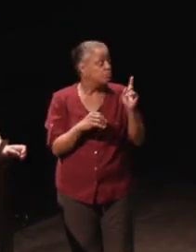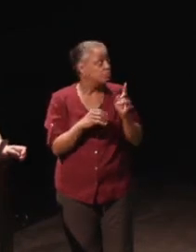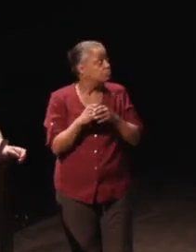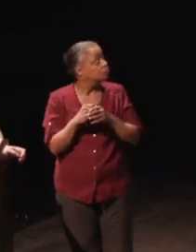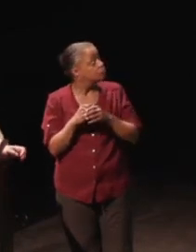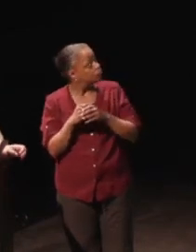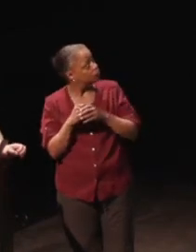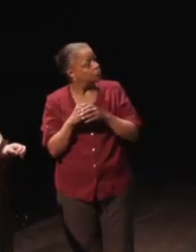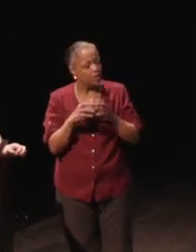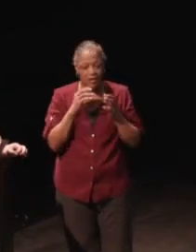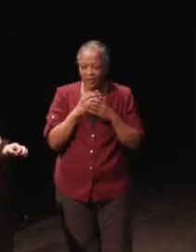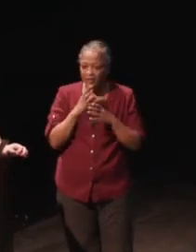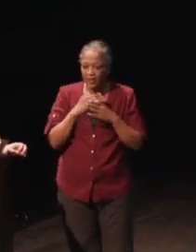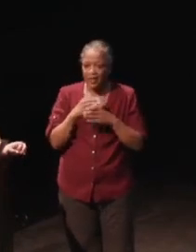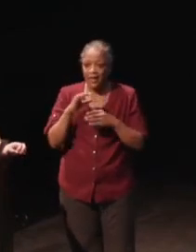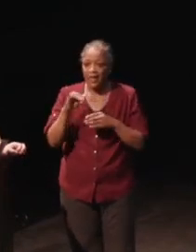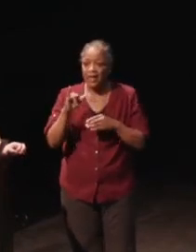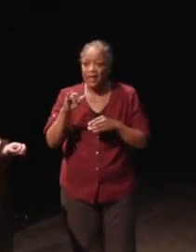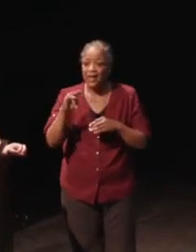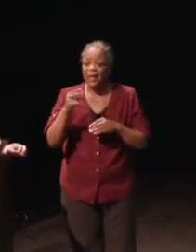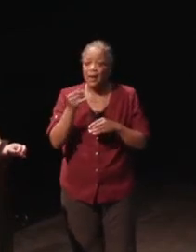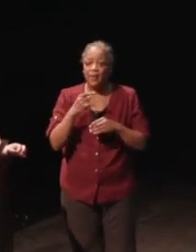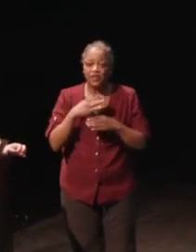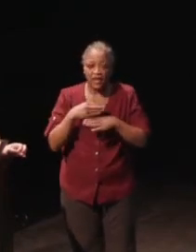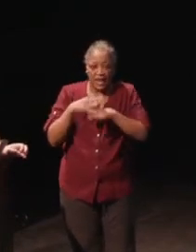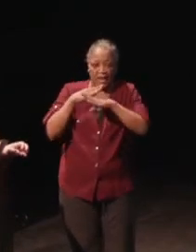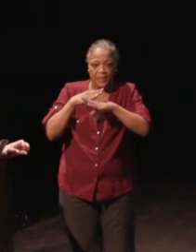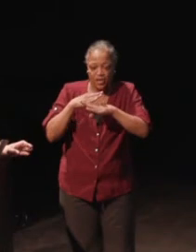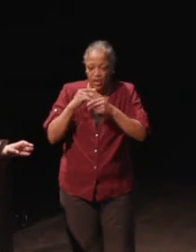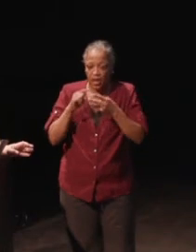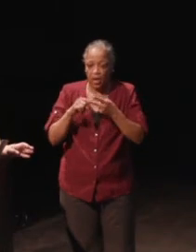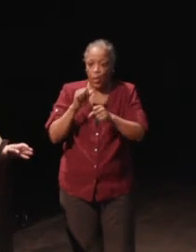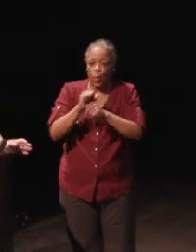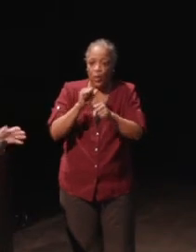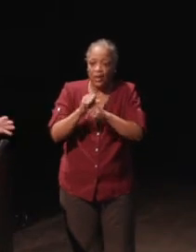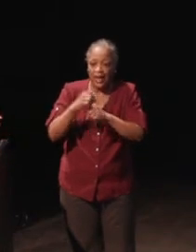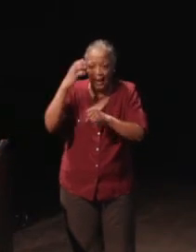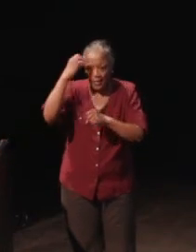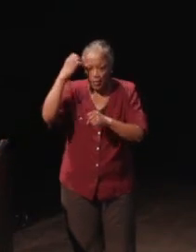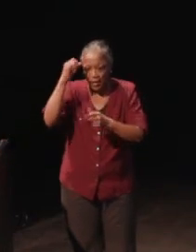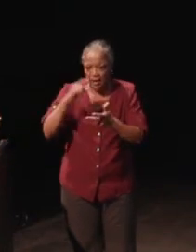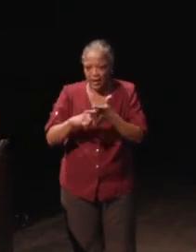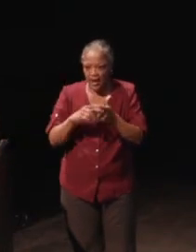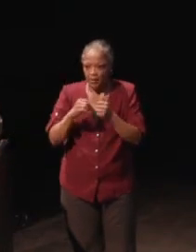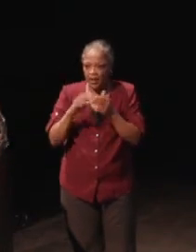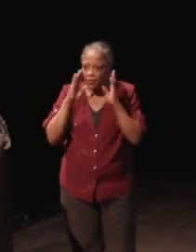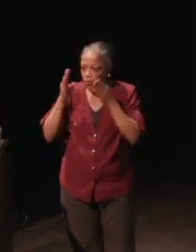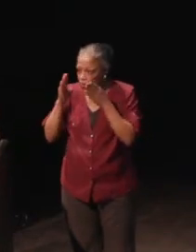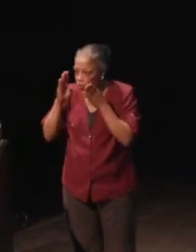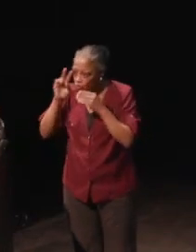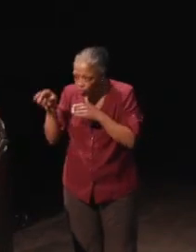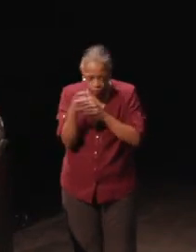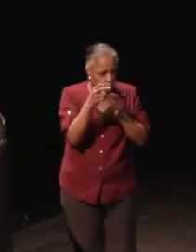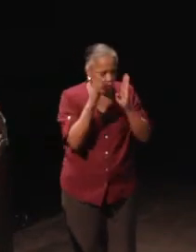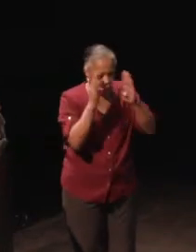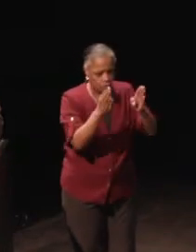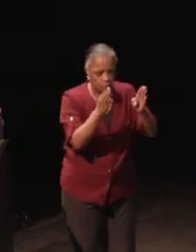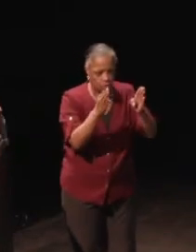towards inhibition, working memory, and shifting, being able to shift from